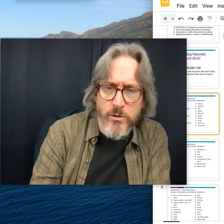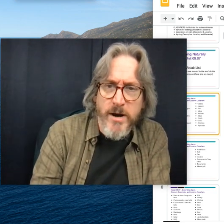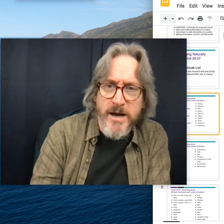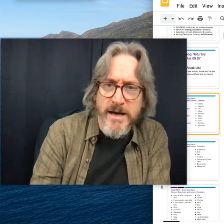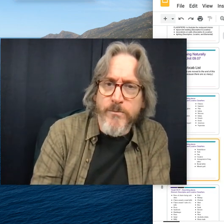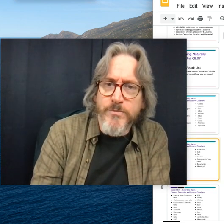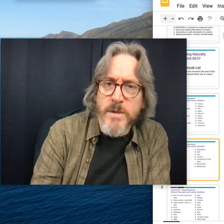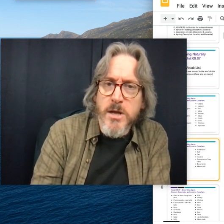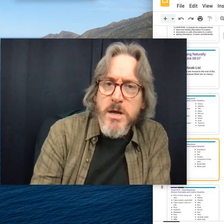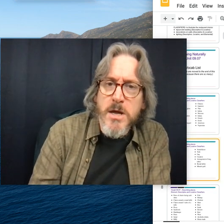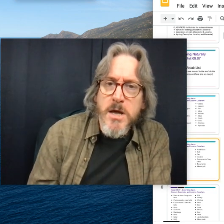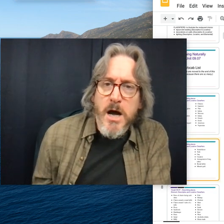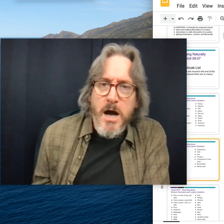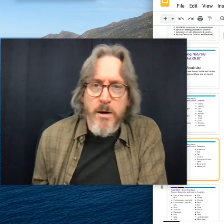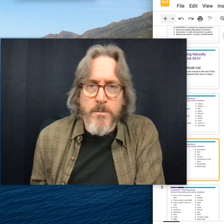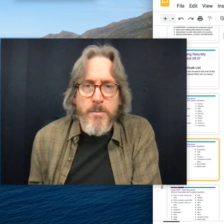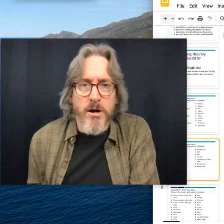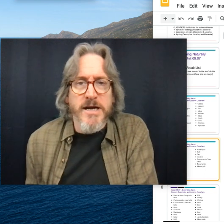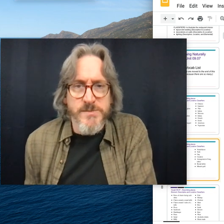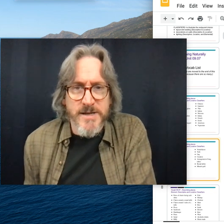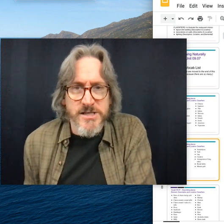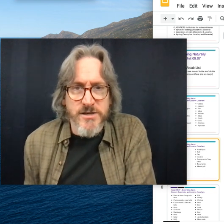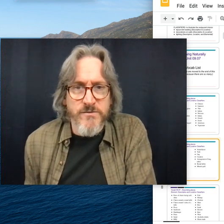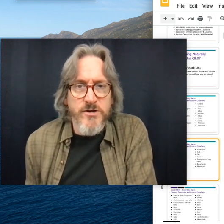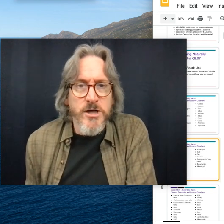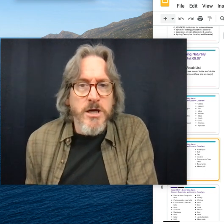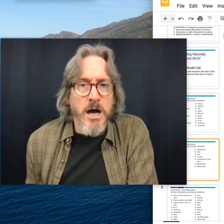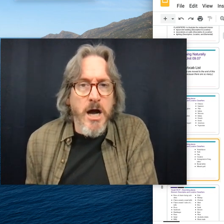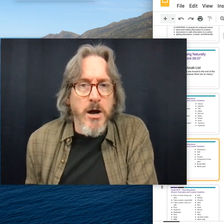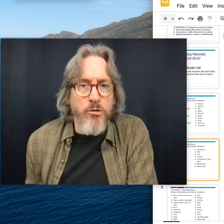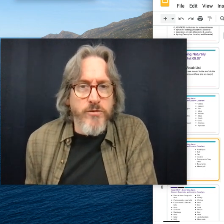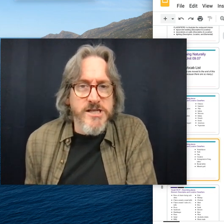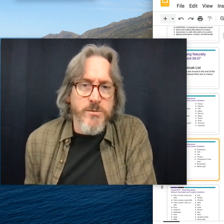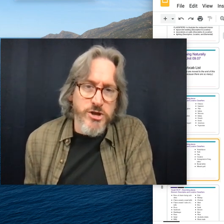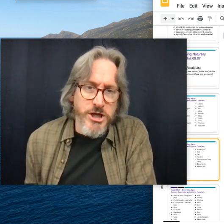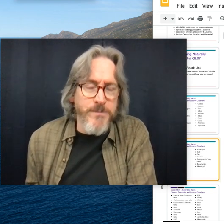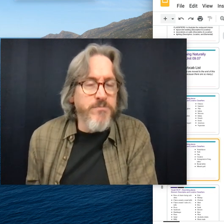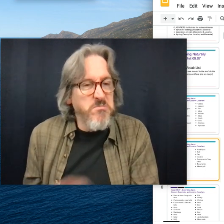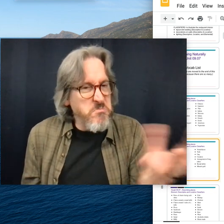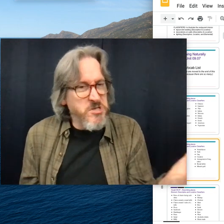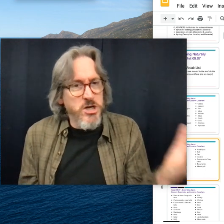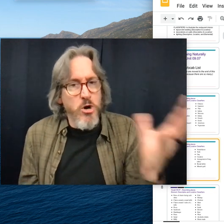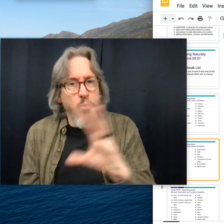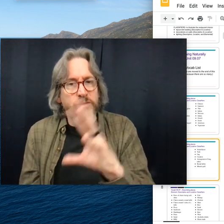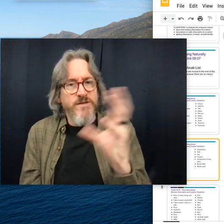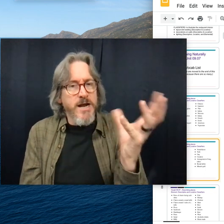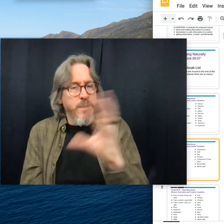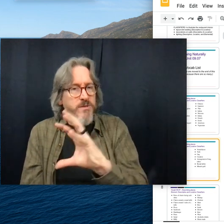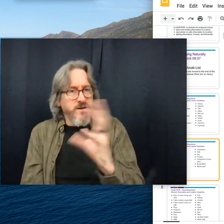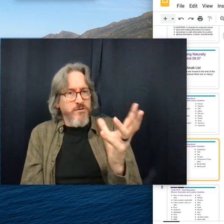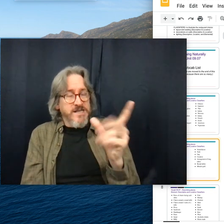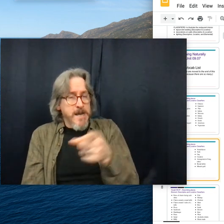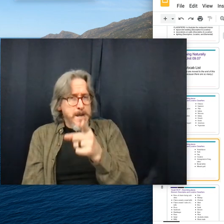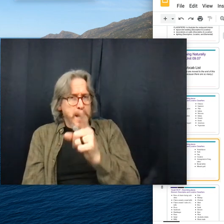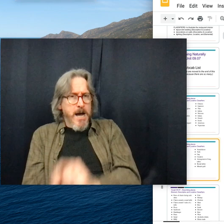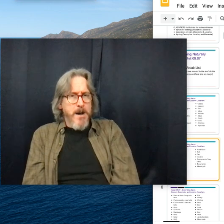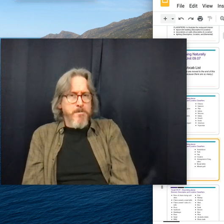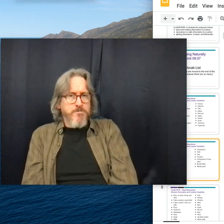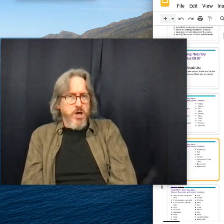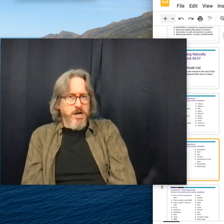have to go through it right now. Bar, expensive, reasonable, cheap. So we've got a couple of different